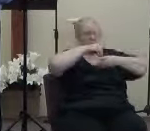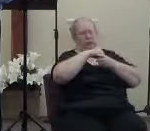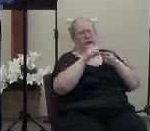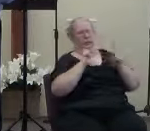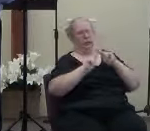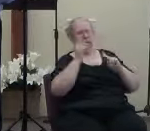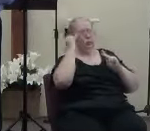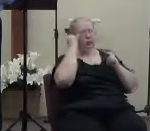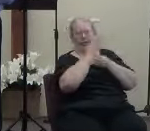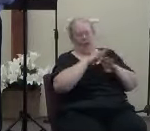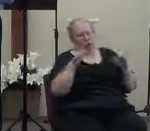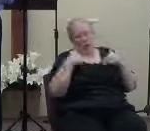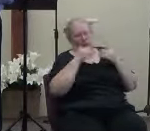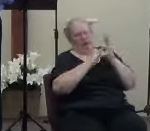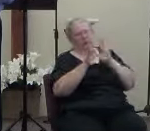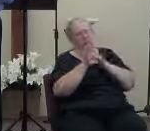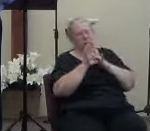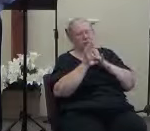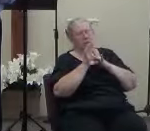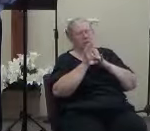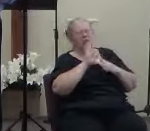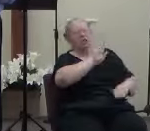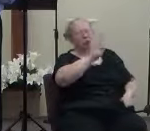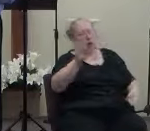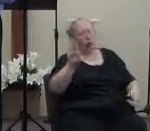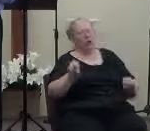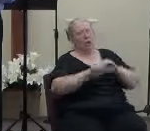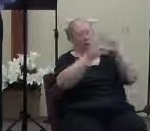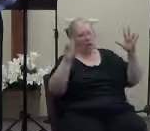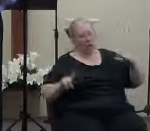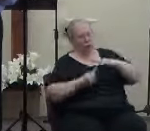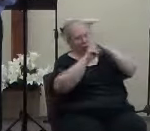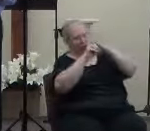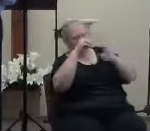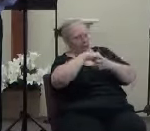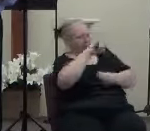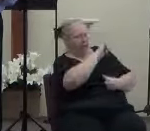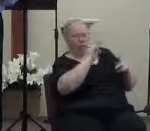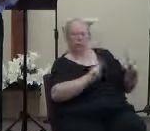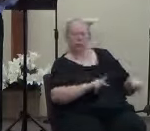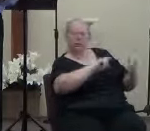don't have Jesus, there's darkness. And your light will rise up in them and change them.